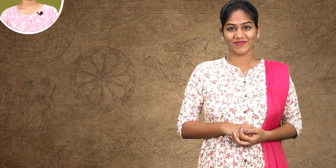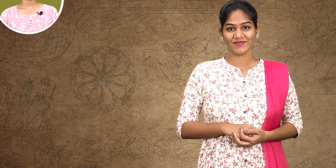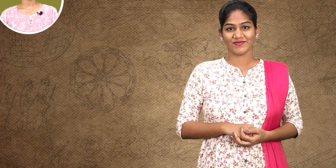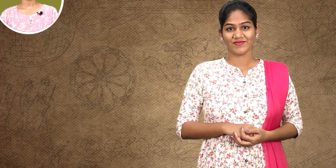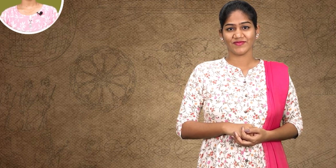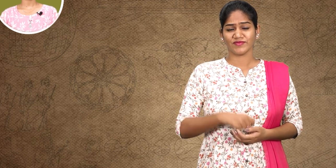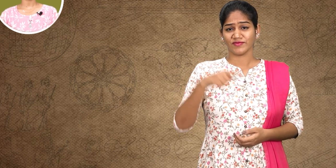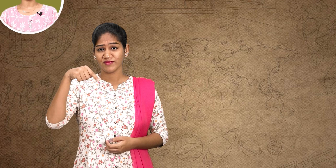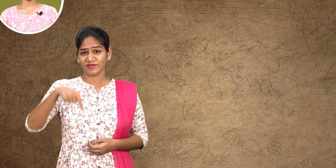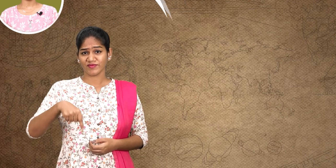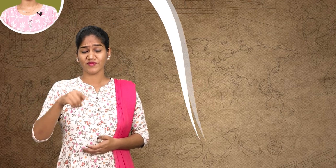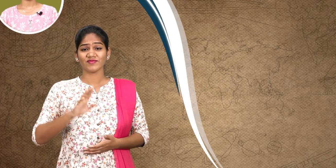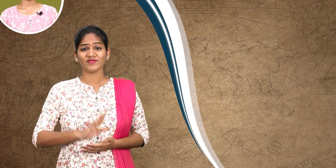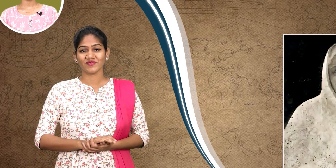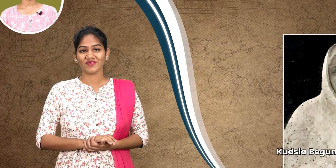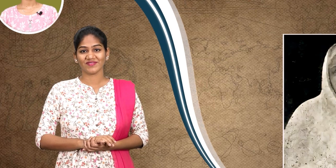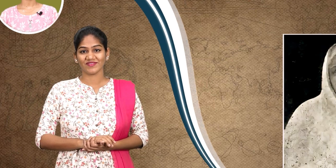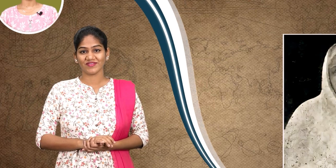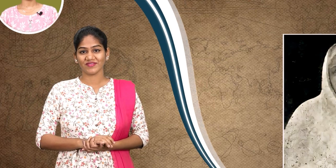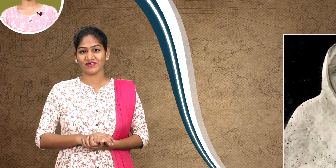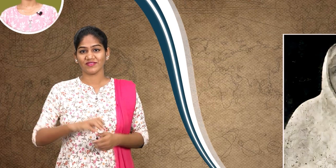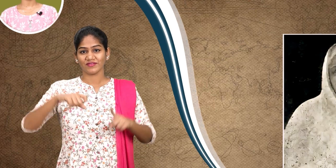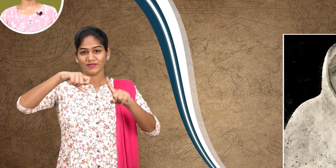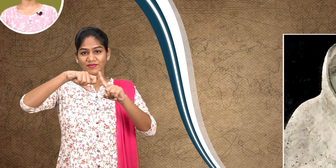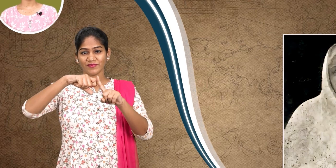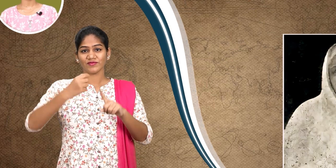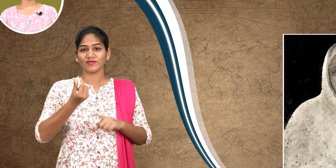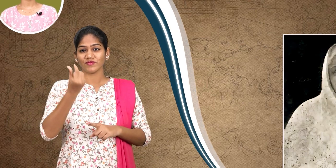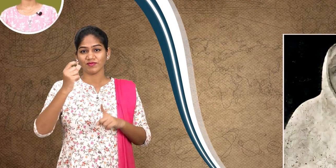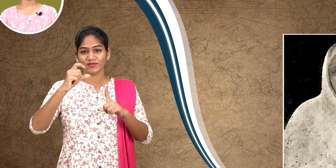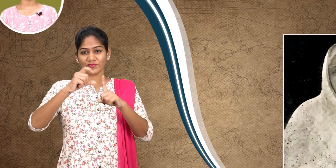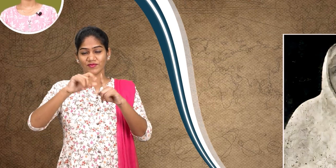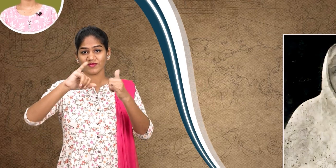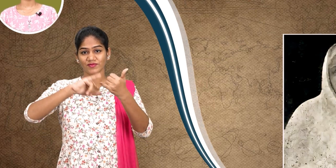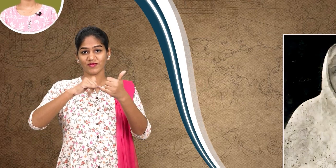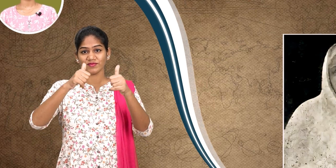These were Kursiya Begum,